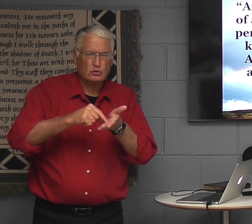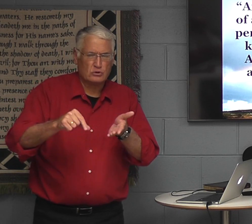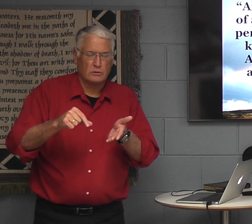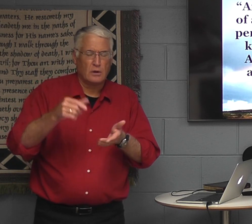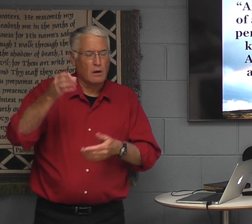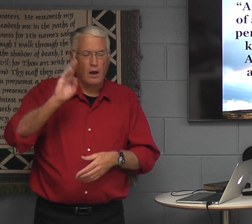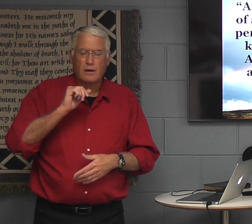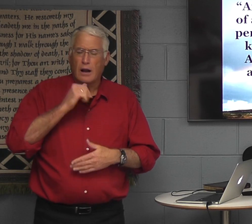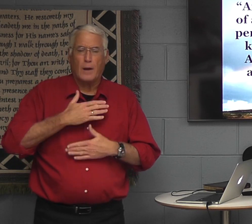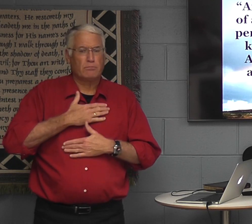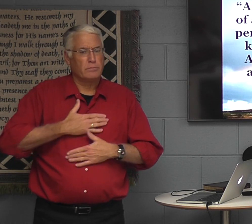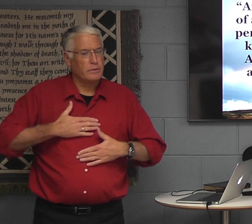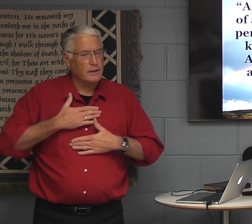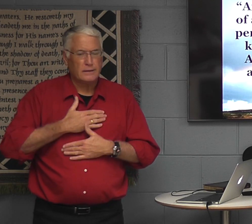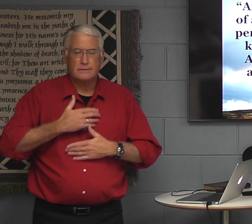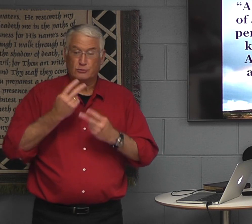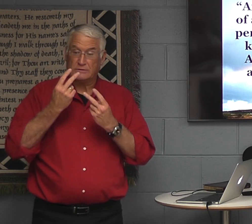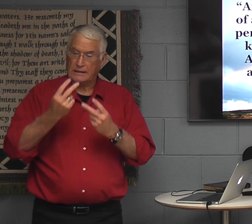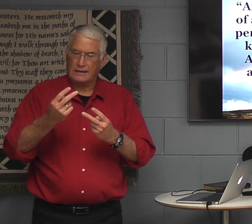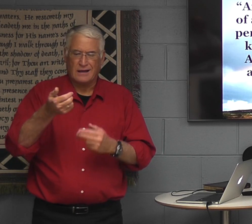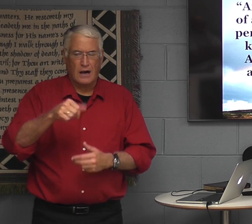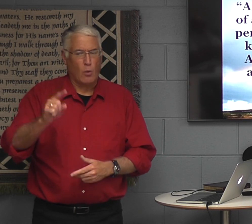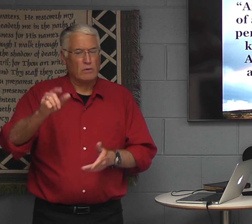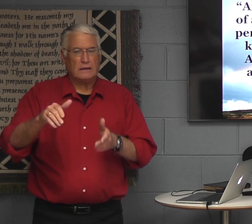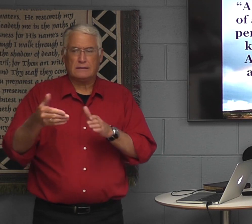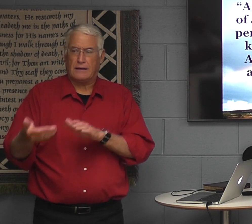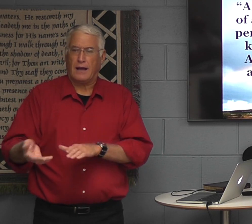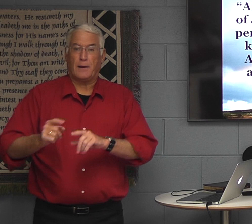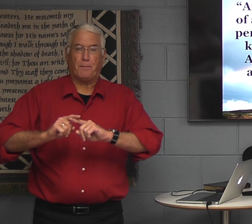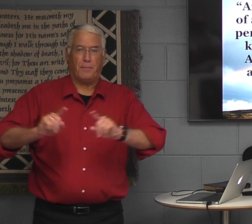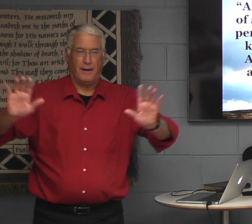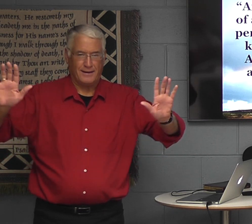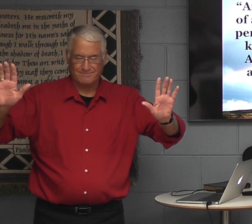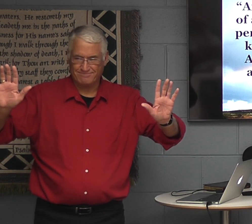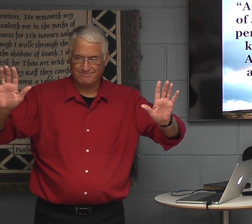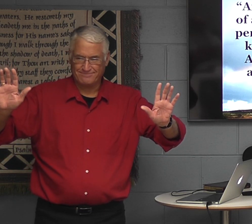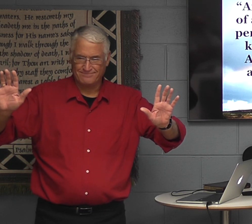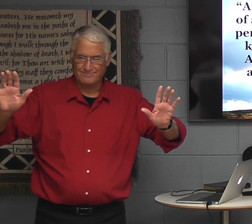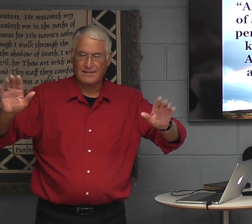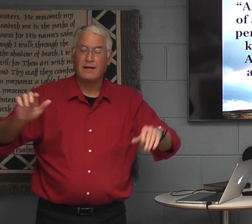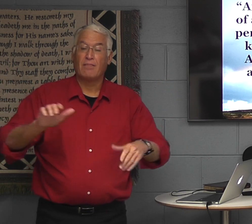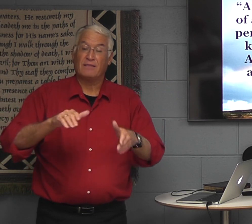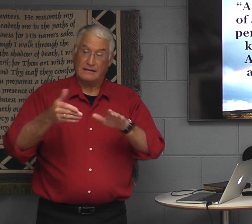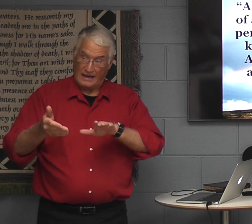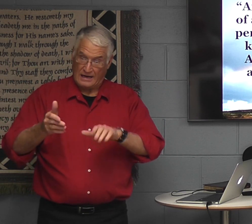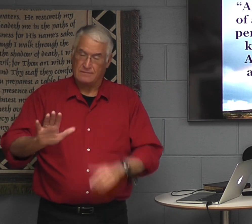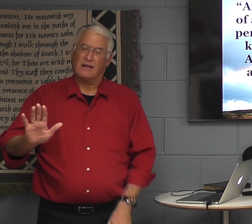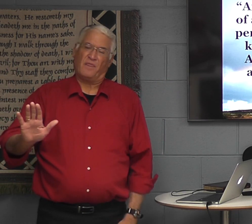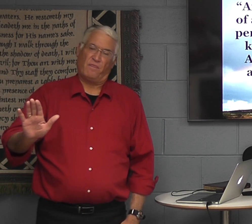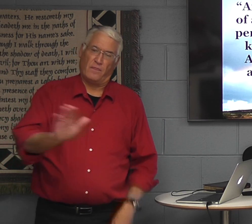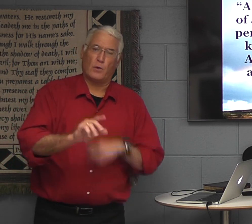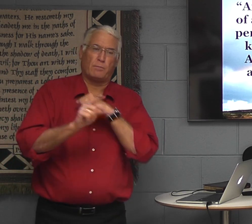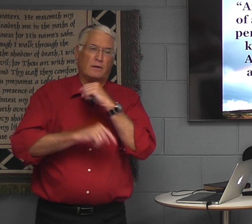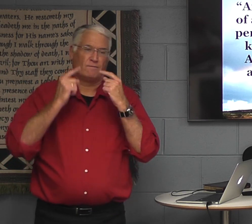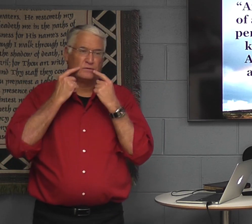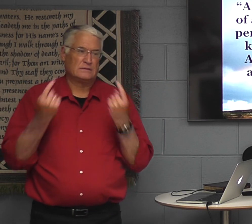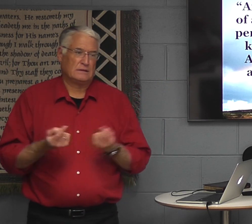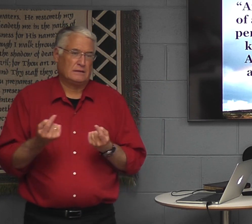anyone dying. And there's scriptures that say God is not pleased to see anyone die. But the death is